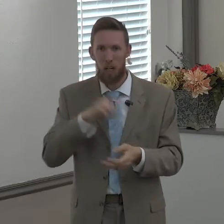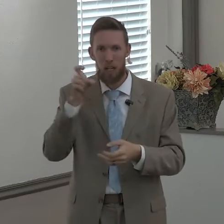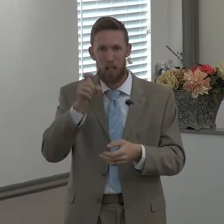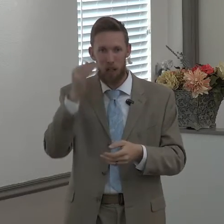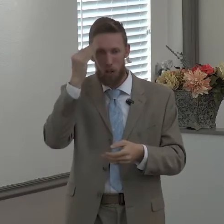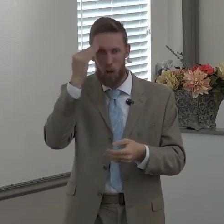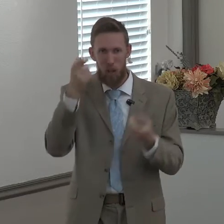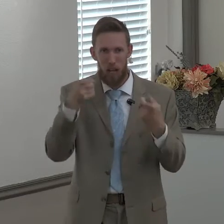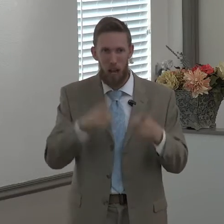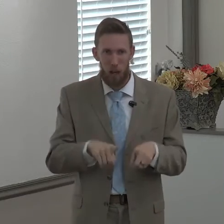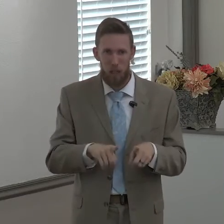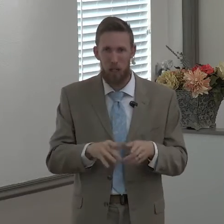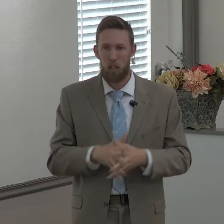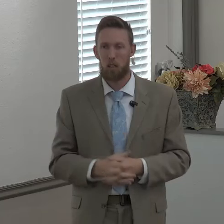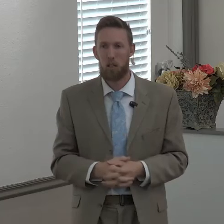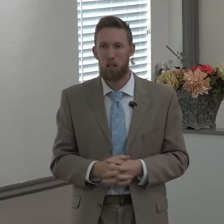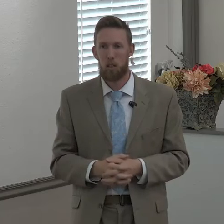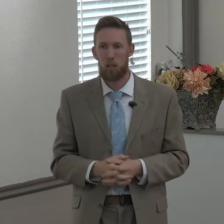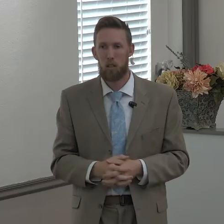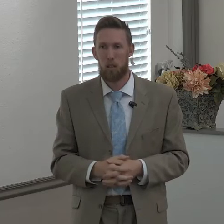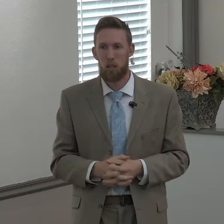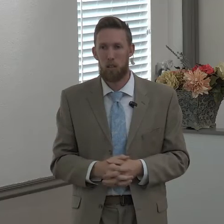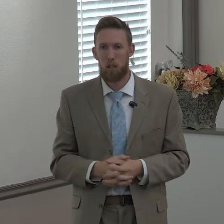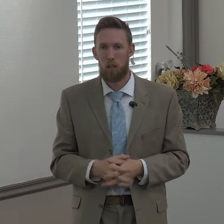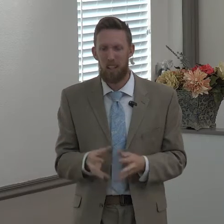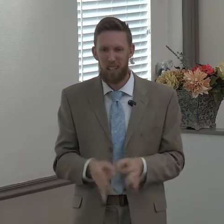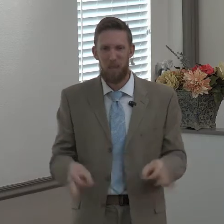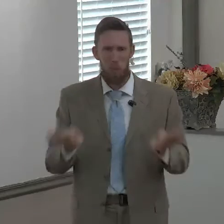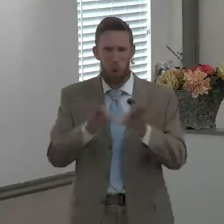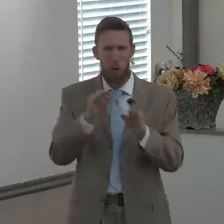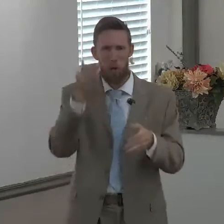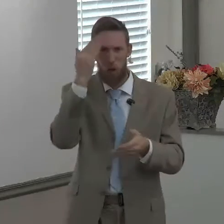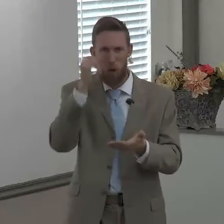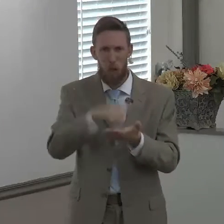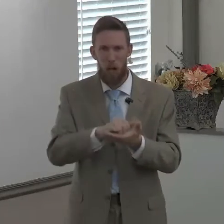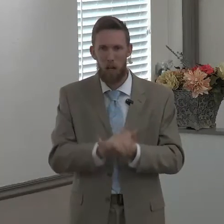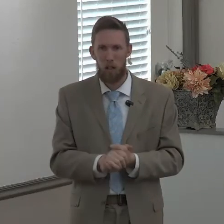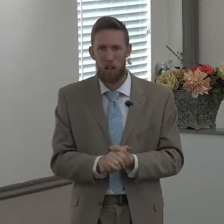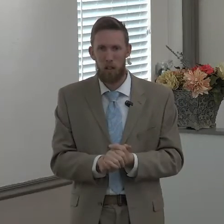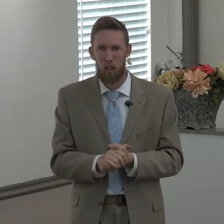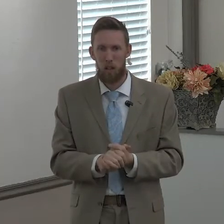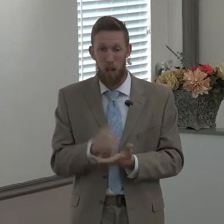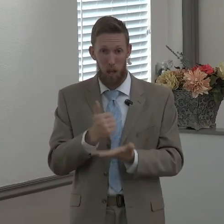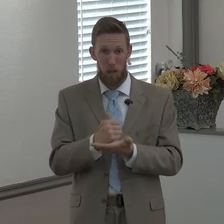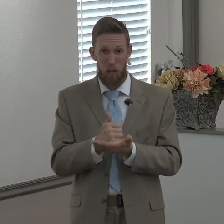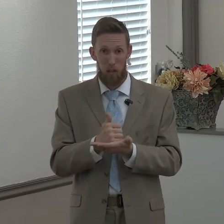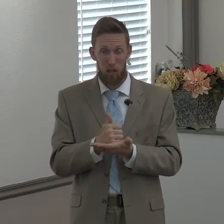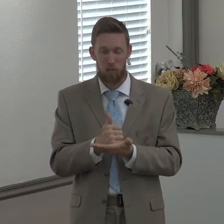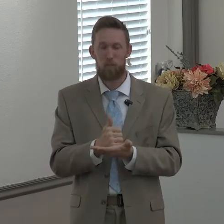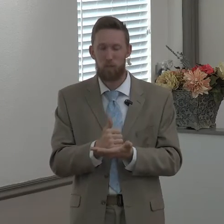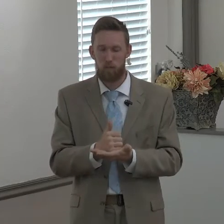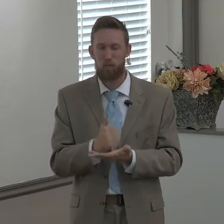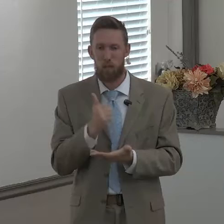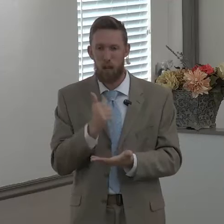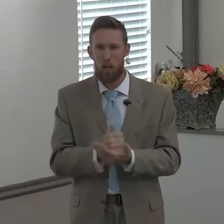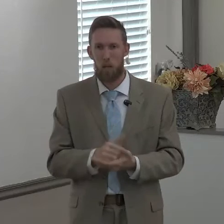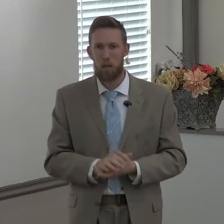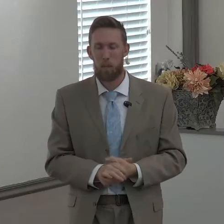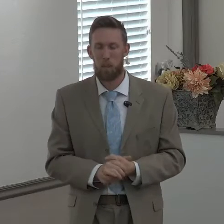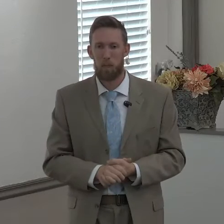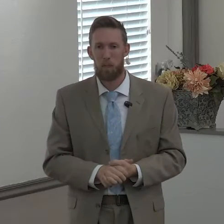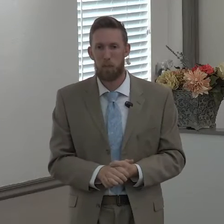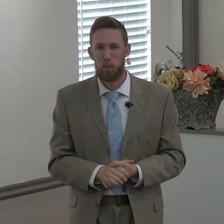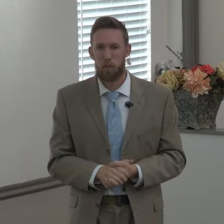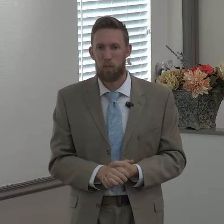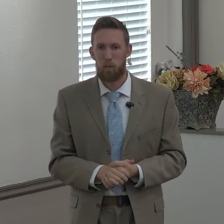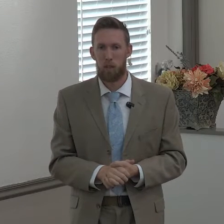it's important for us to know what's going on with the people that we love. This is our family. This is our church family. Isn't it